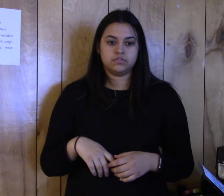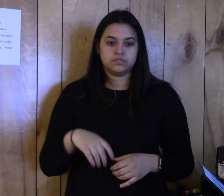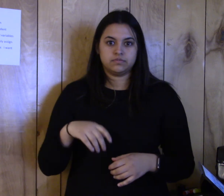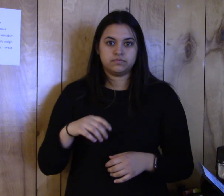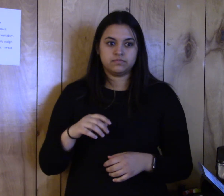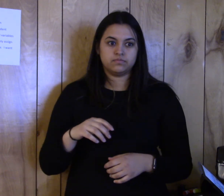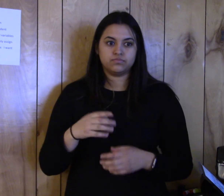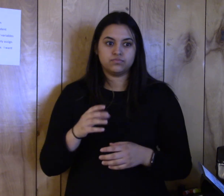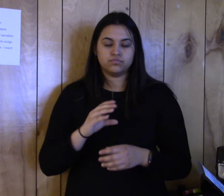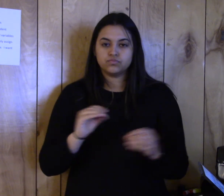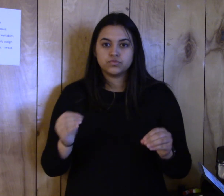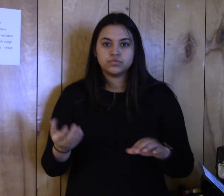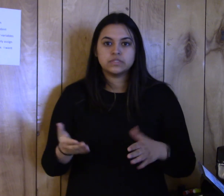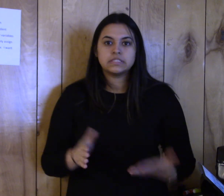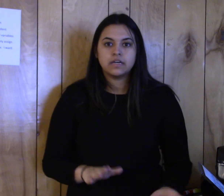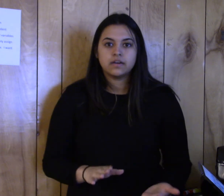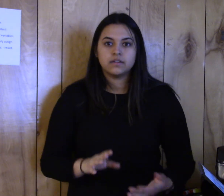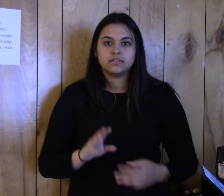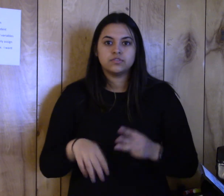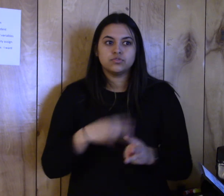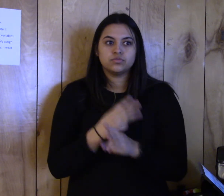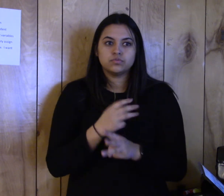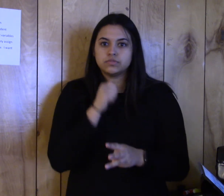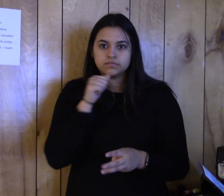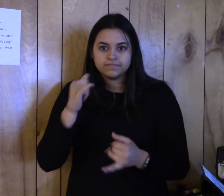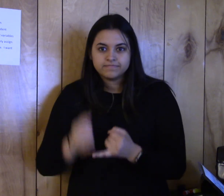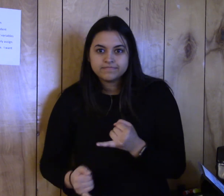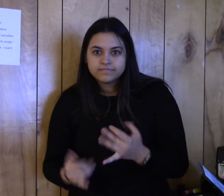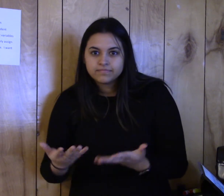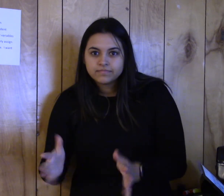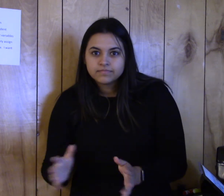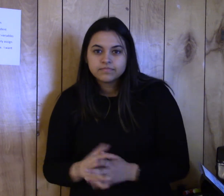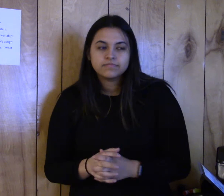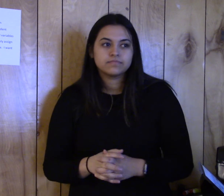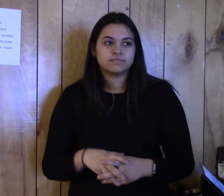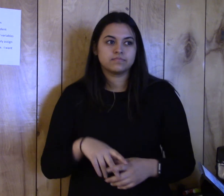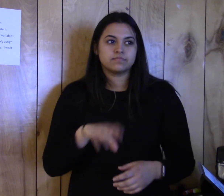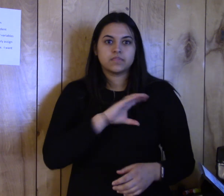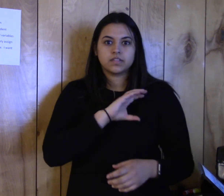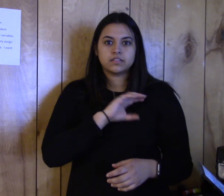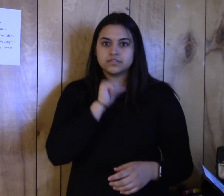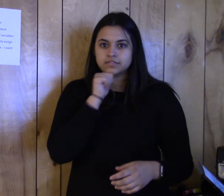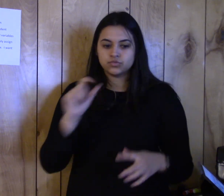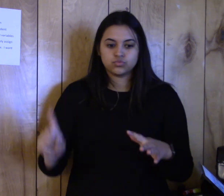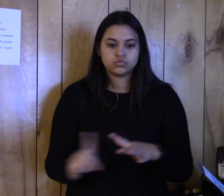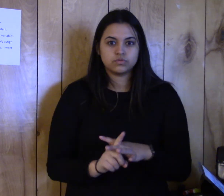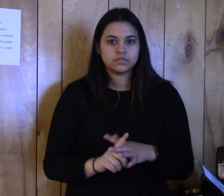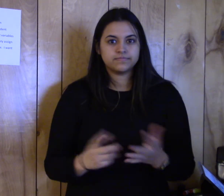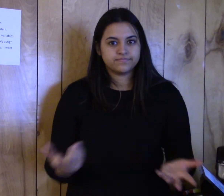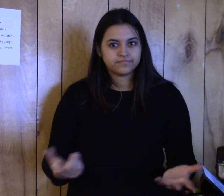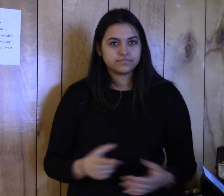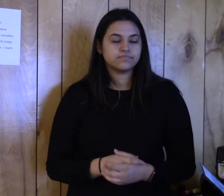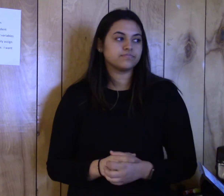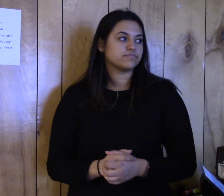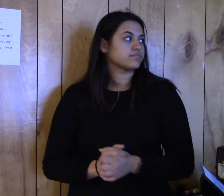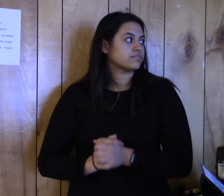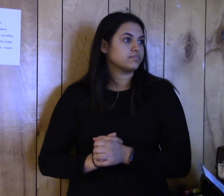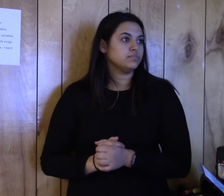died. The police didn't show up. None of that kind of stuff. So we go to the other one, and that is